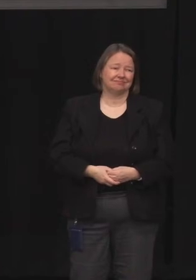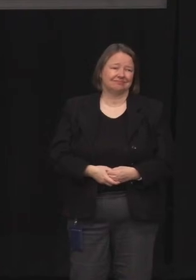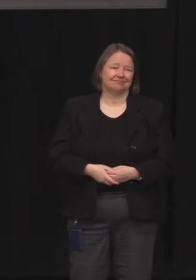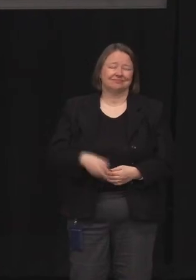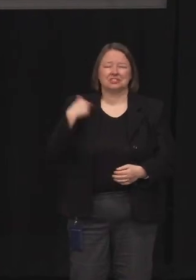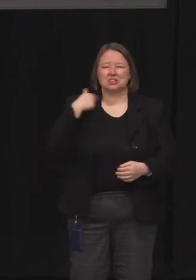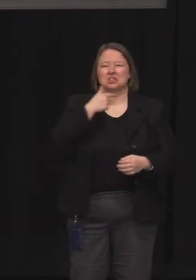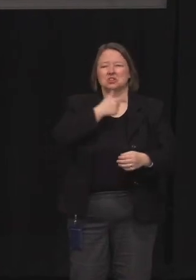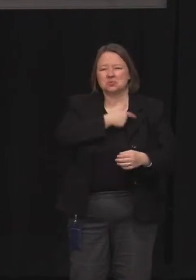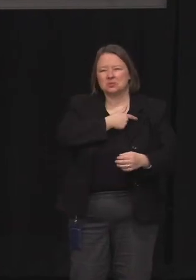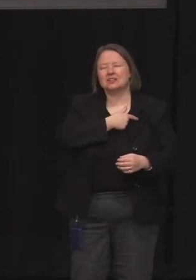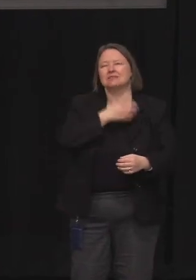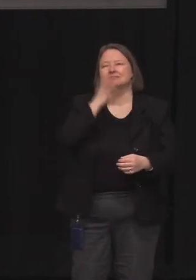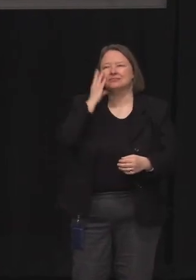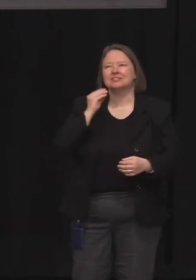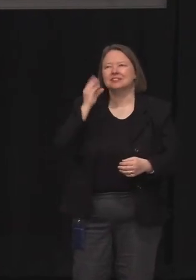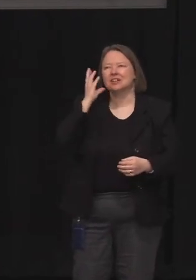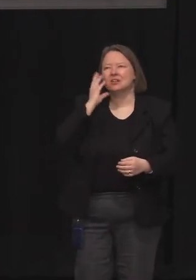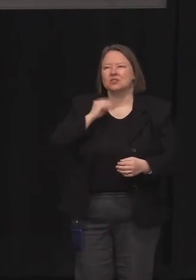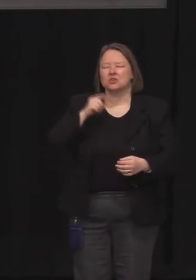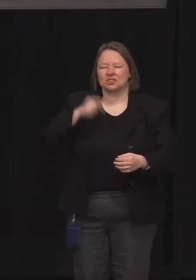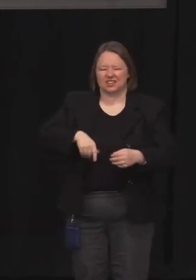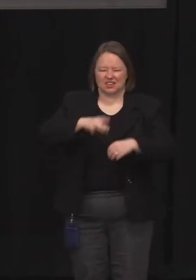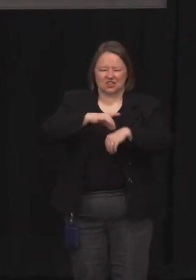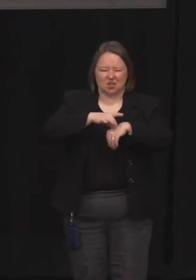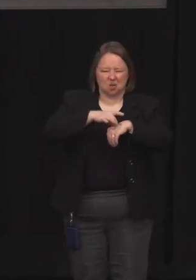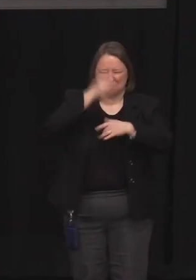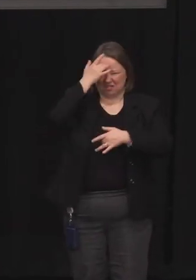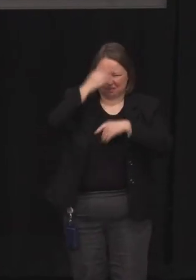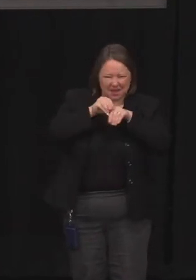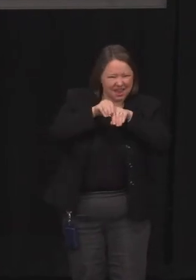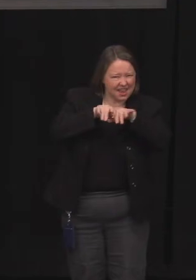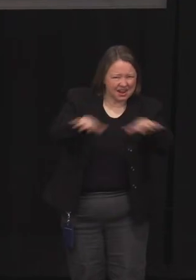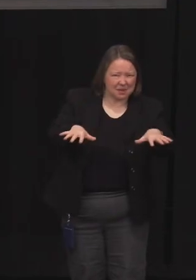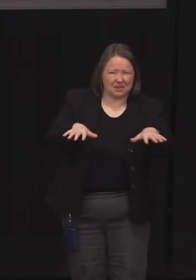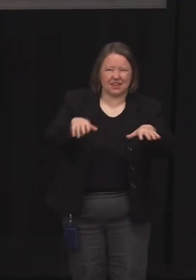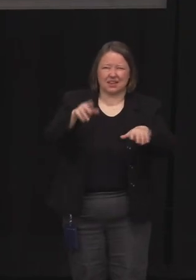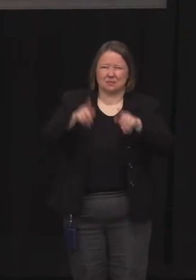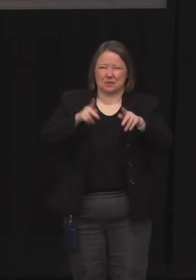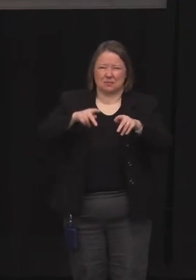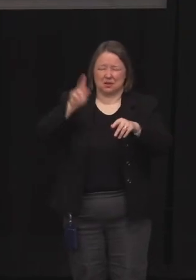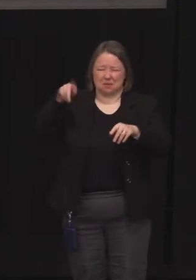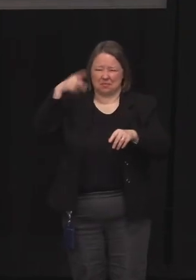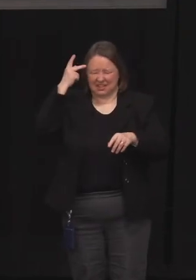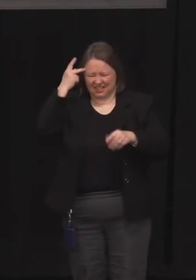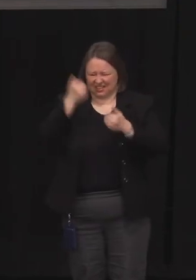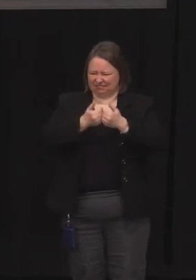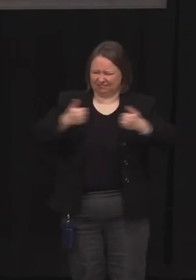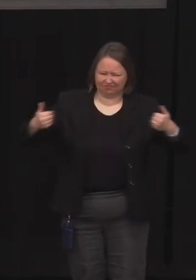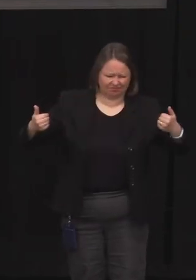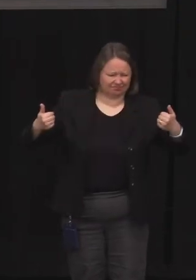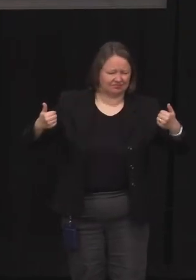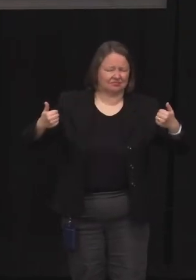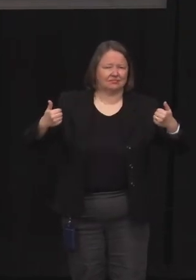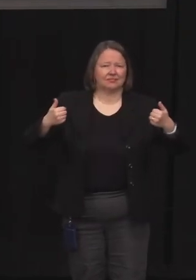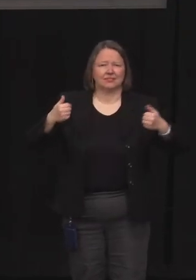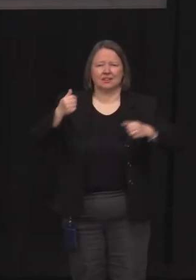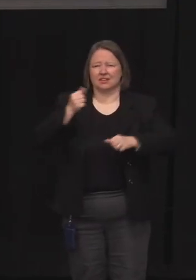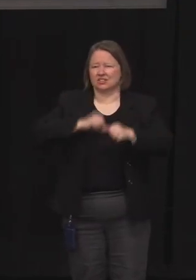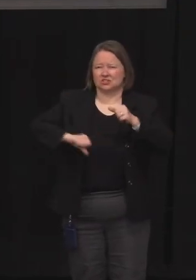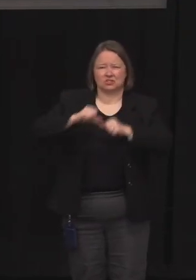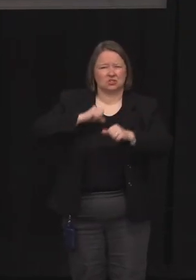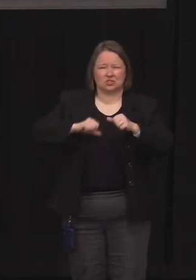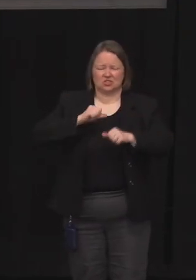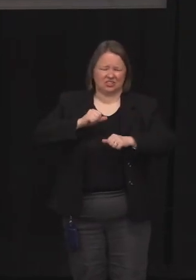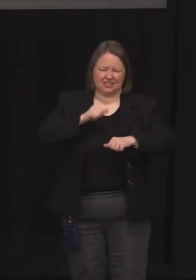Well, as we live through a global pandemic and political divisiveness, social unrest, and a plethora